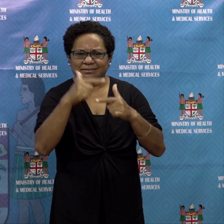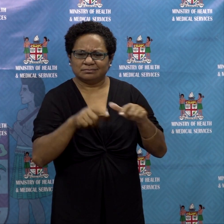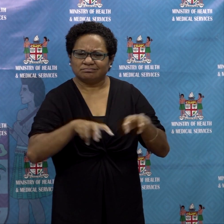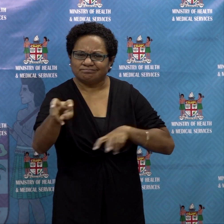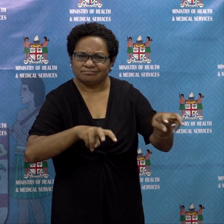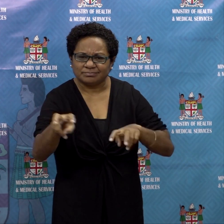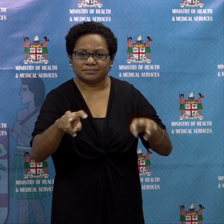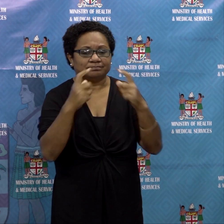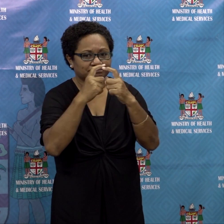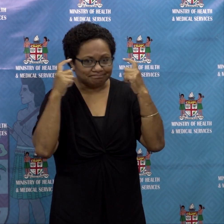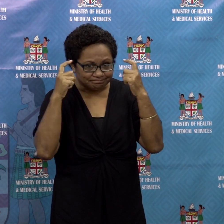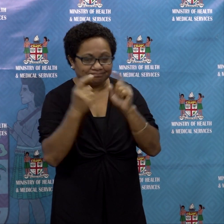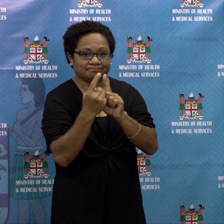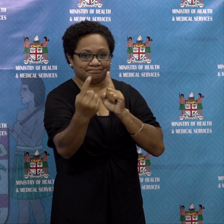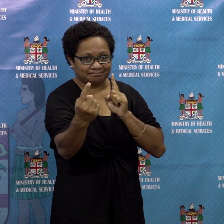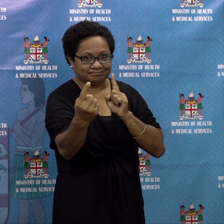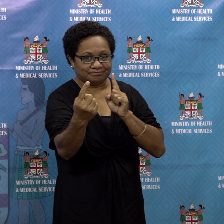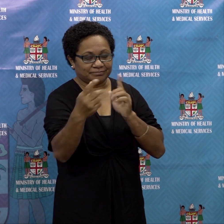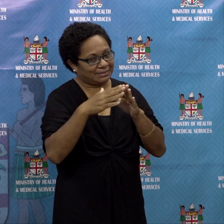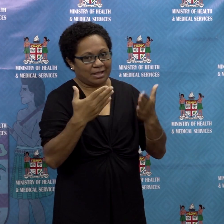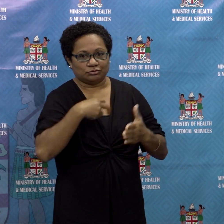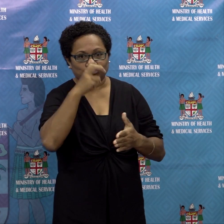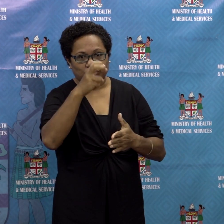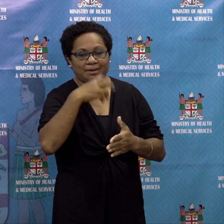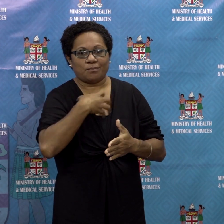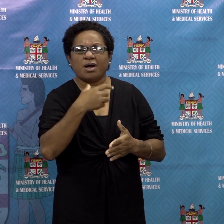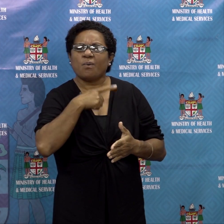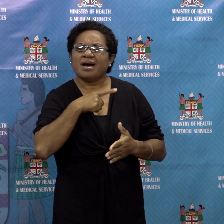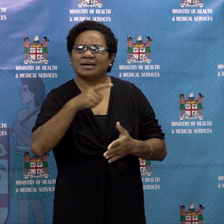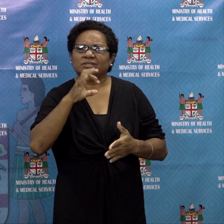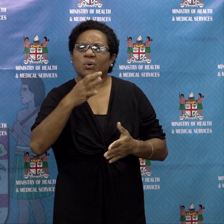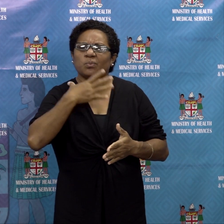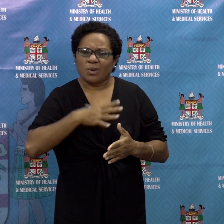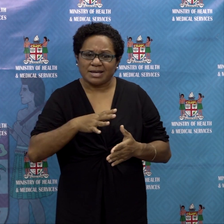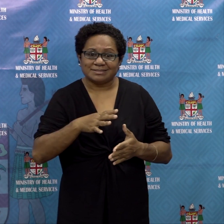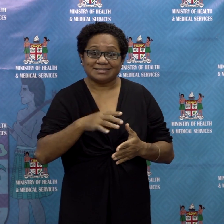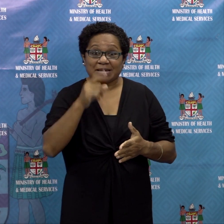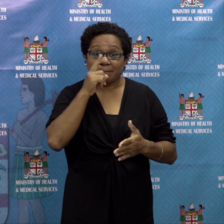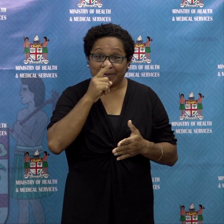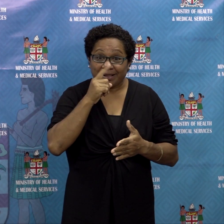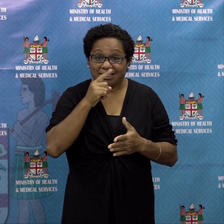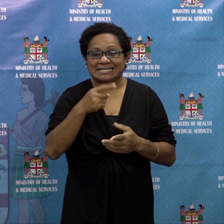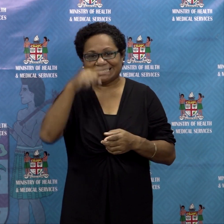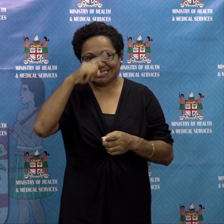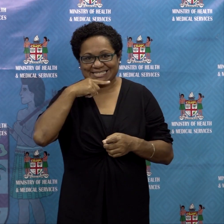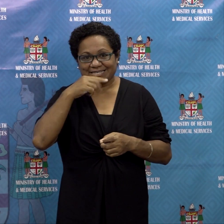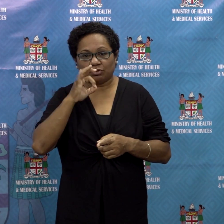masks, physical distancing, and other measures designed to prevent people from coming into contact with the virus.